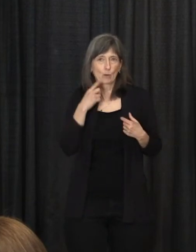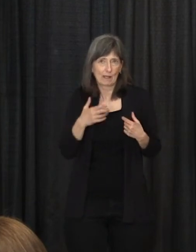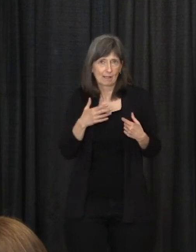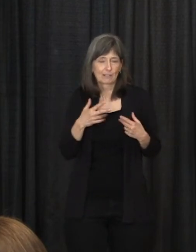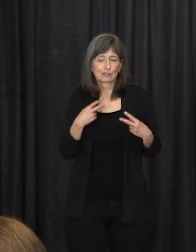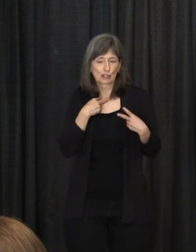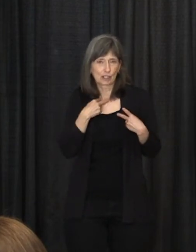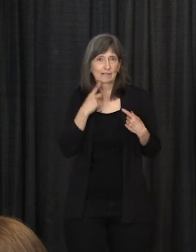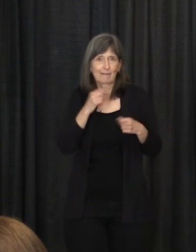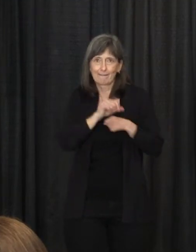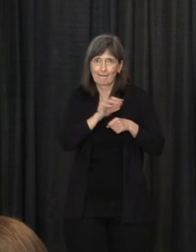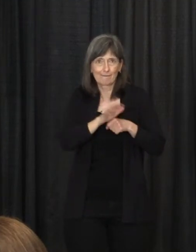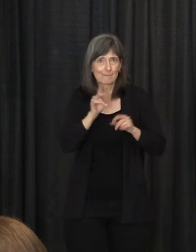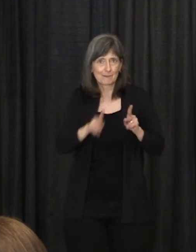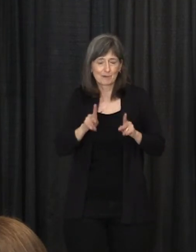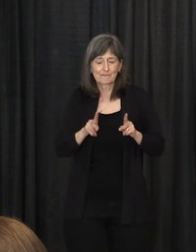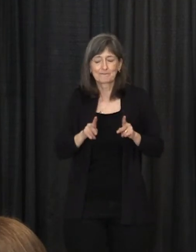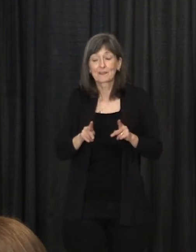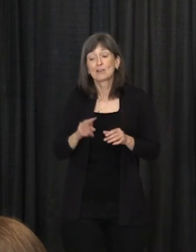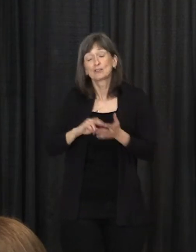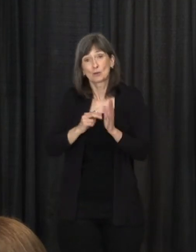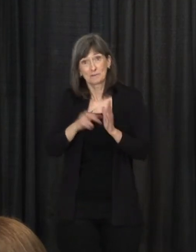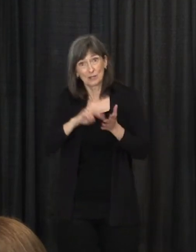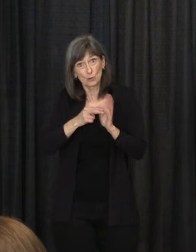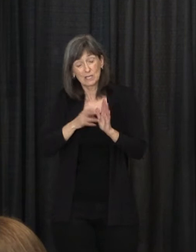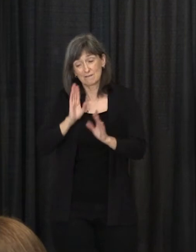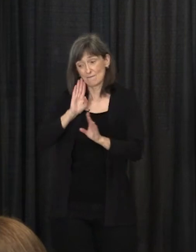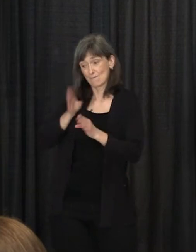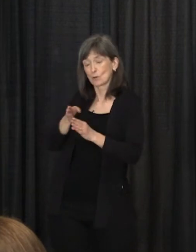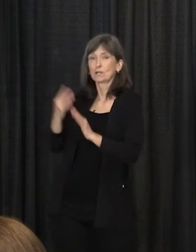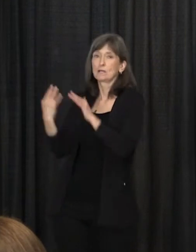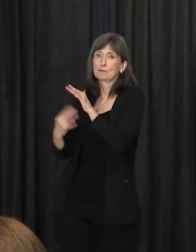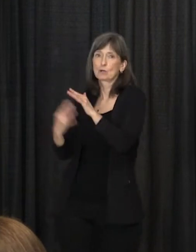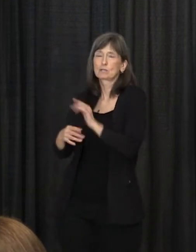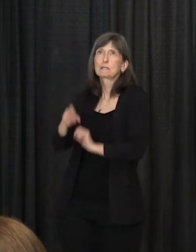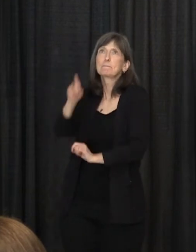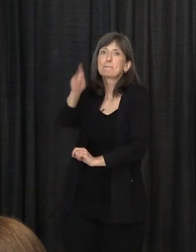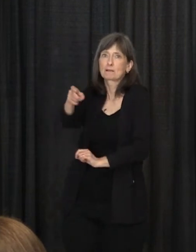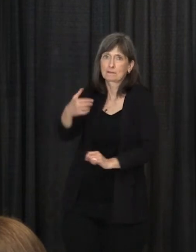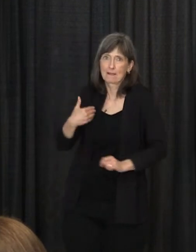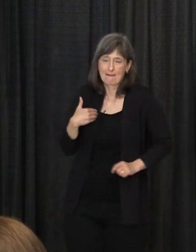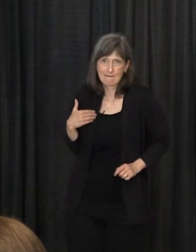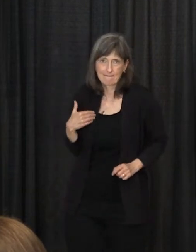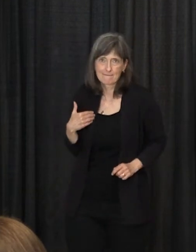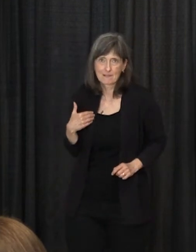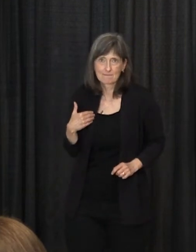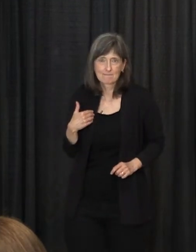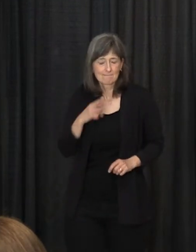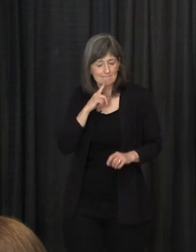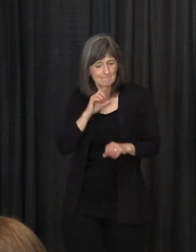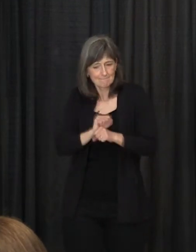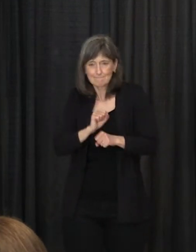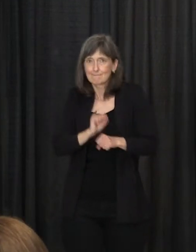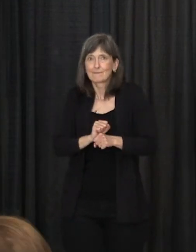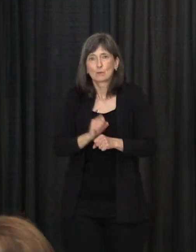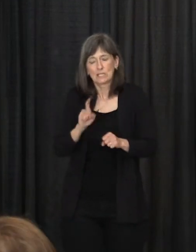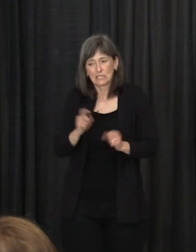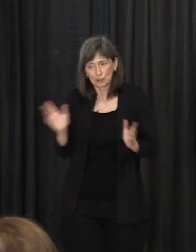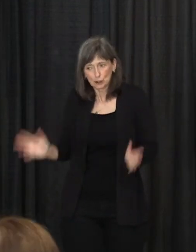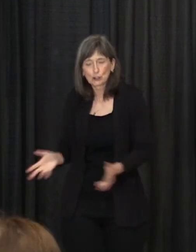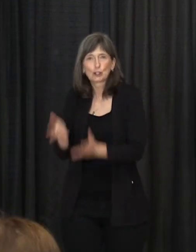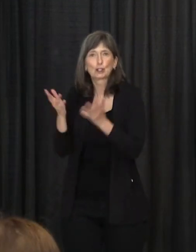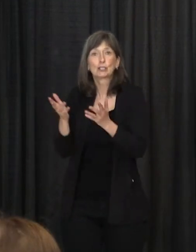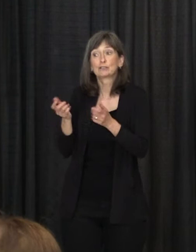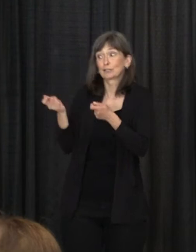Immigration for us really is that critical component of the strategy. And there's no doubt in our mind that we need to facilitate both